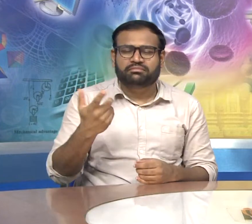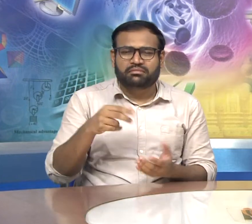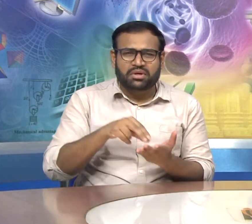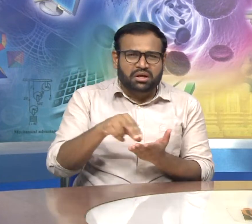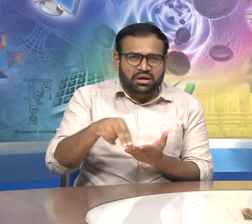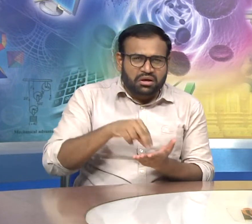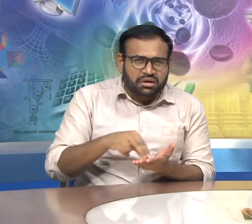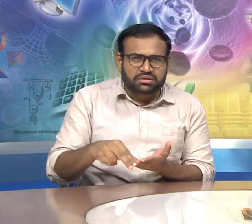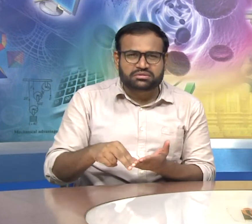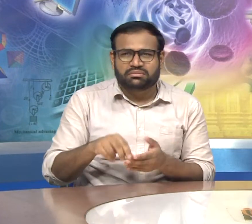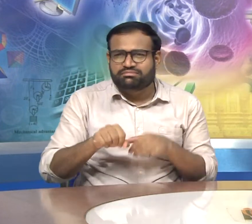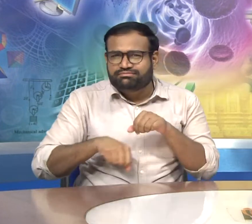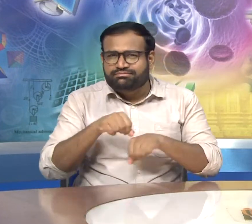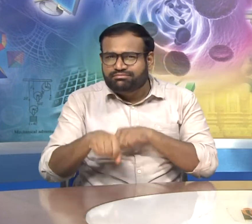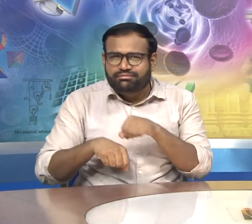What is the recreation means?